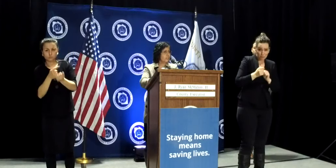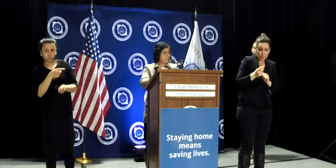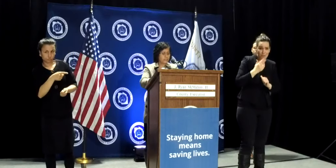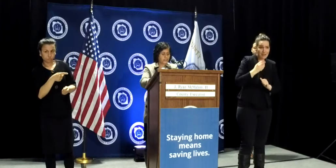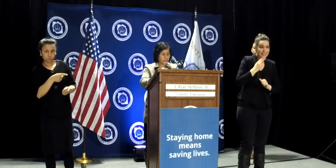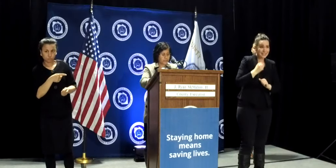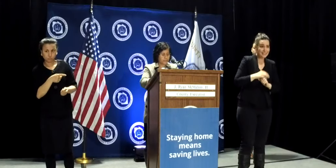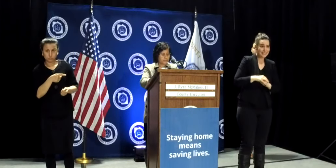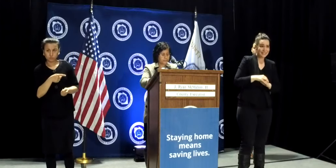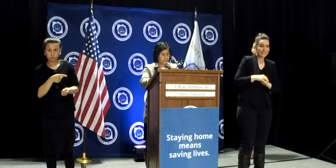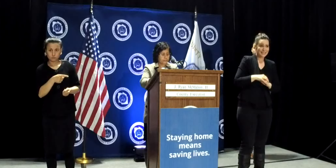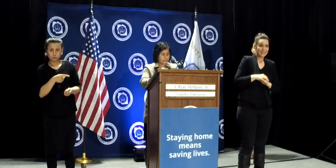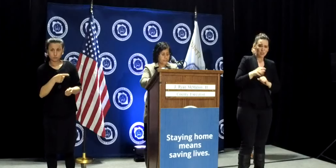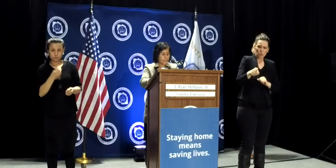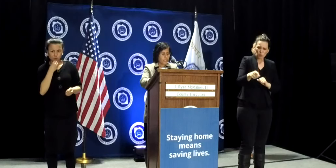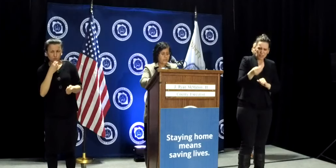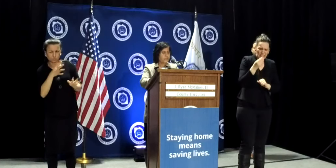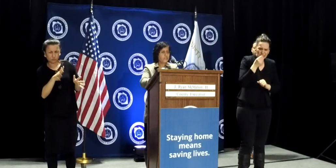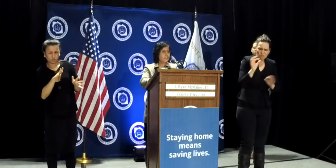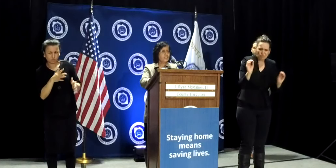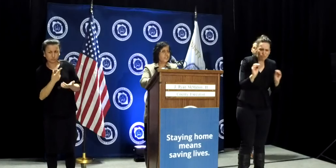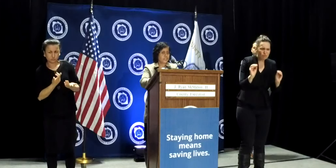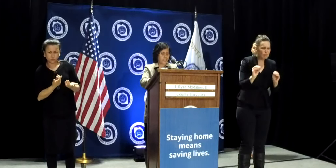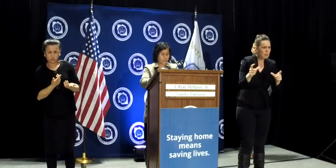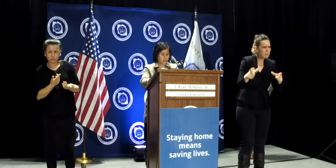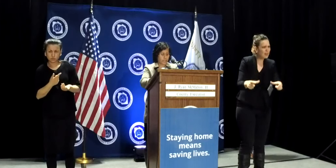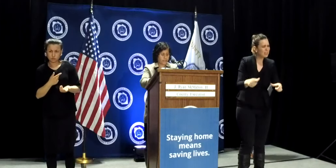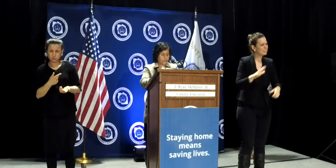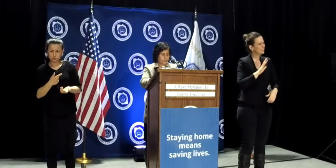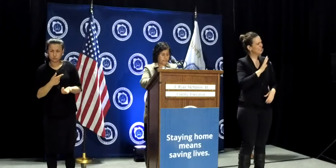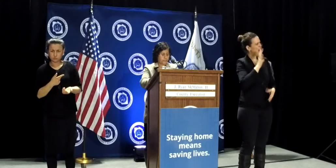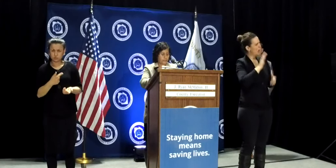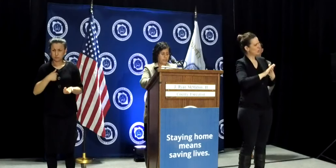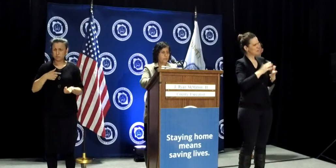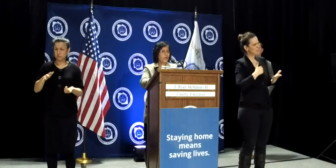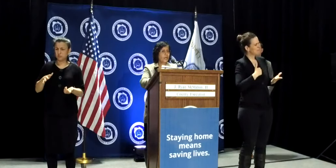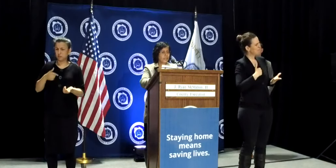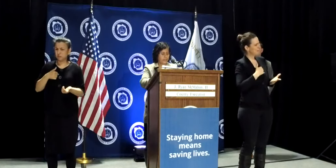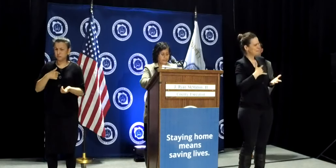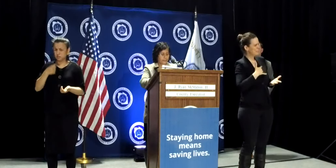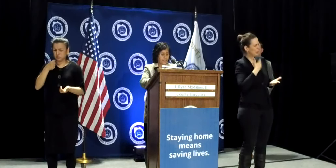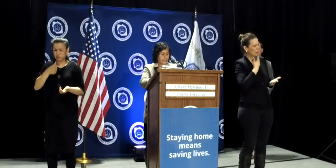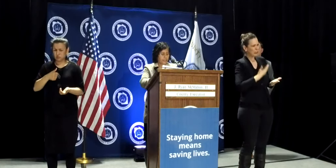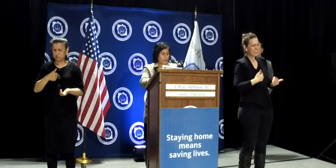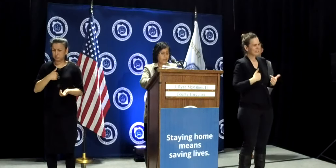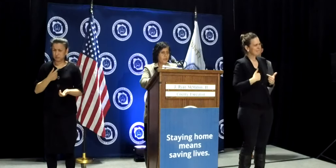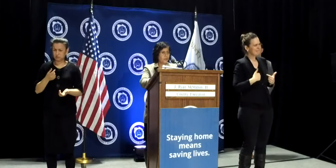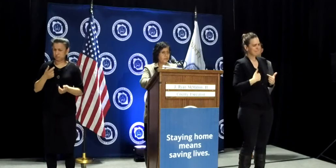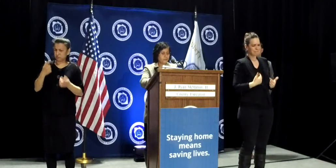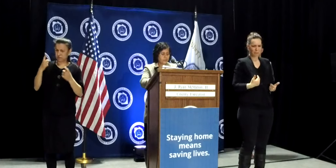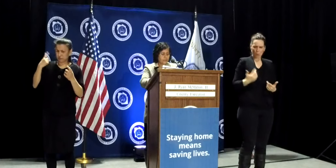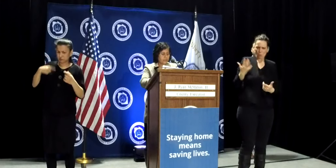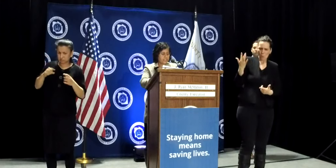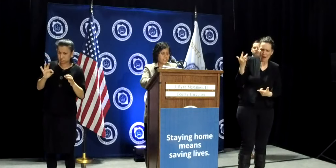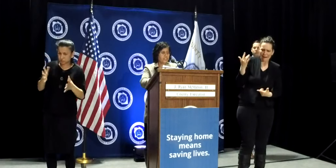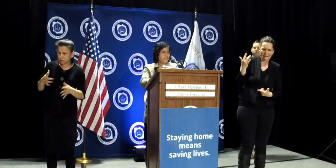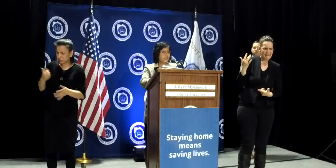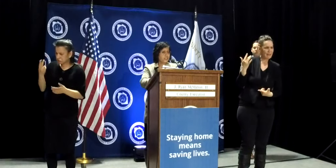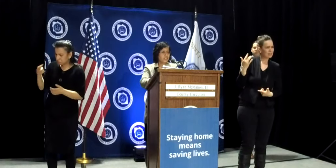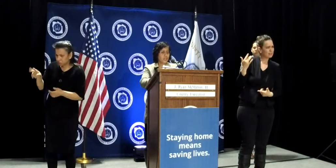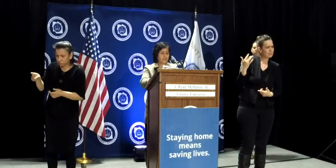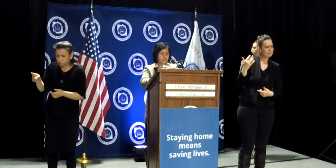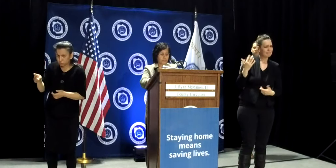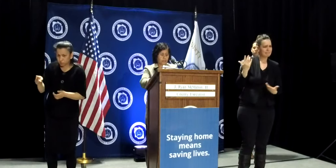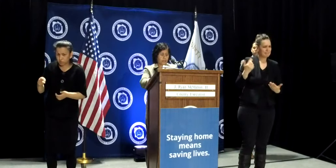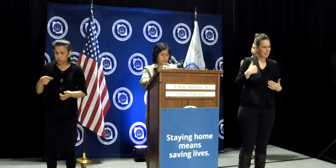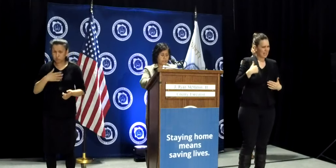hardly touched any food." "I don't feel good," he replies. "Why?" "I don't know. My chest